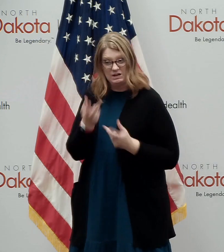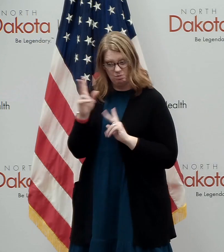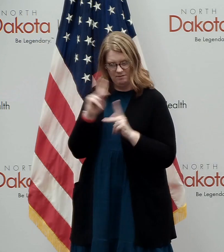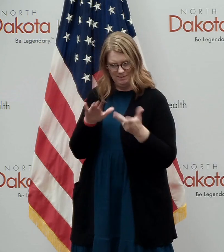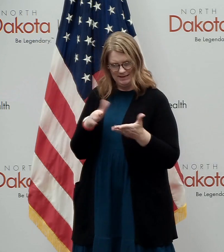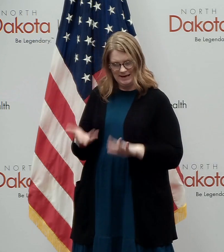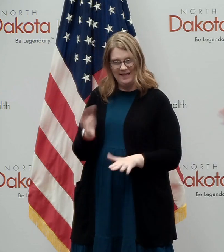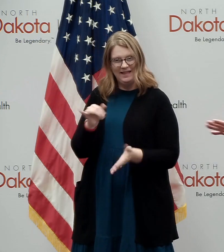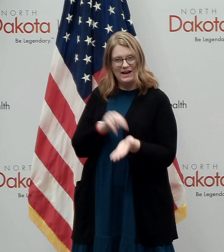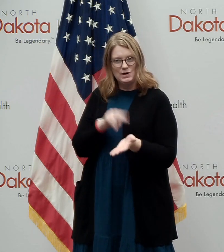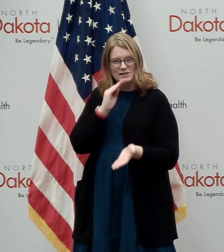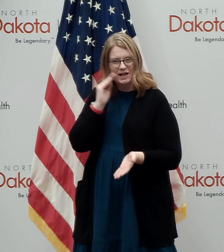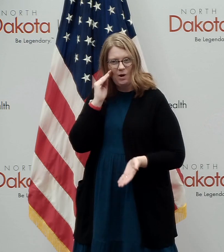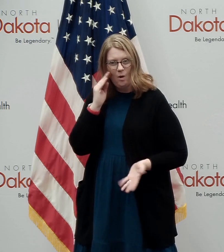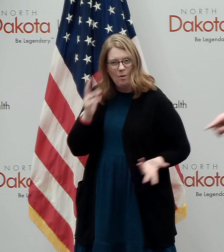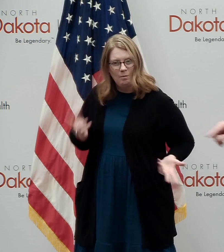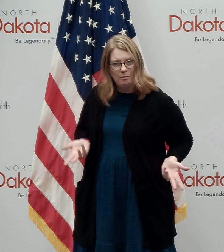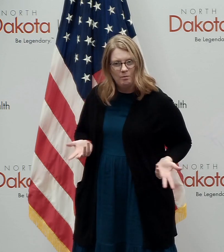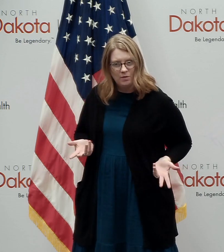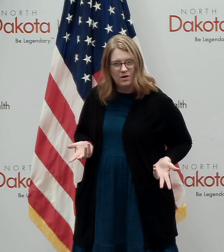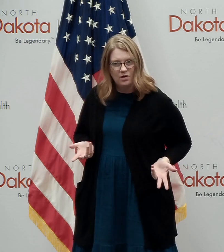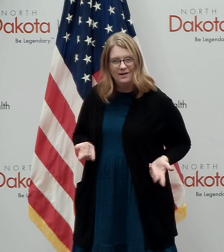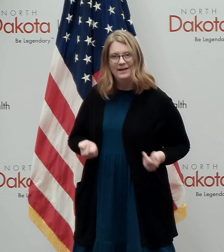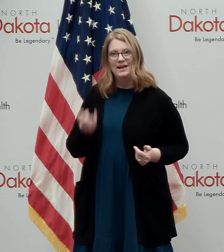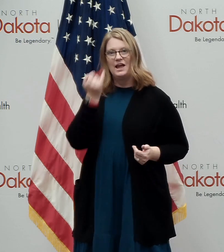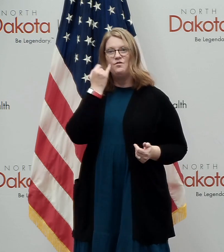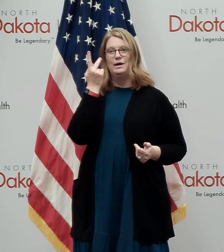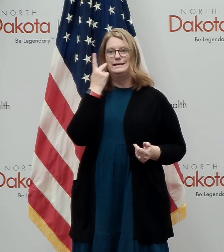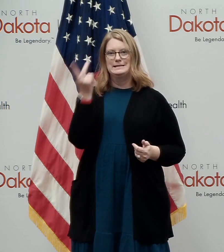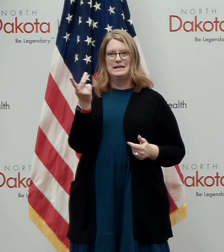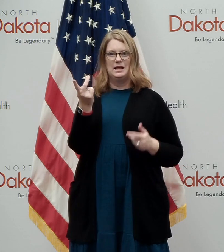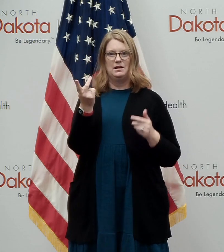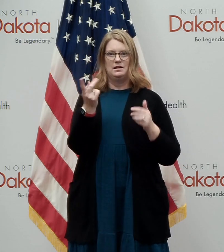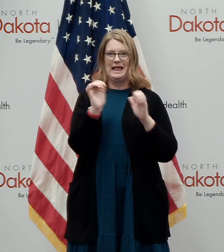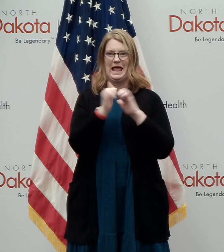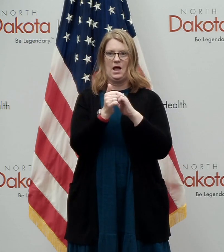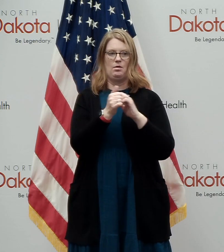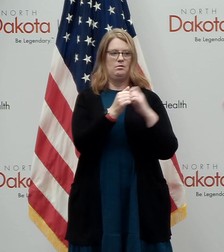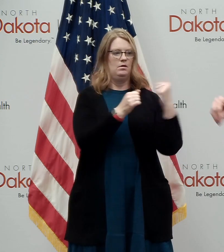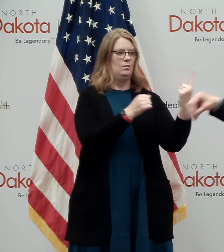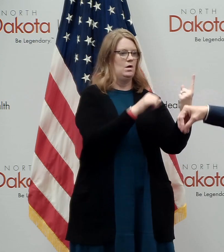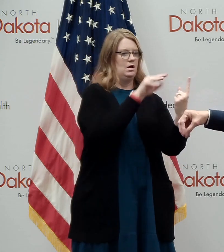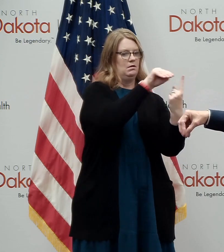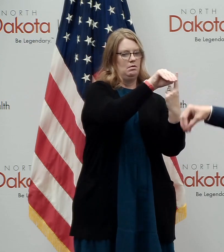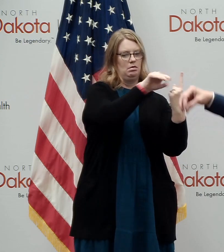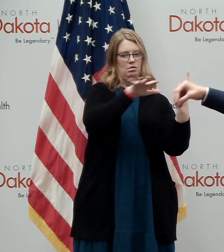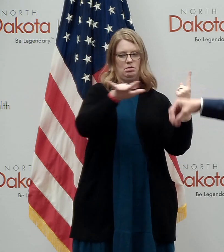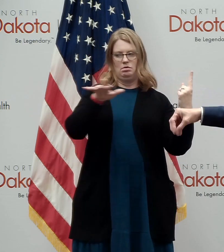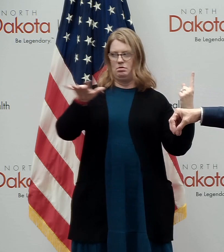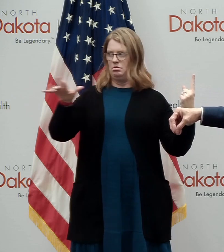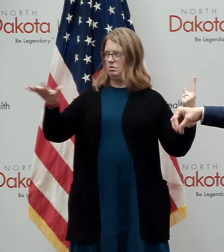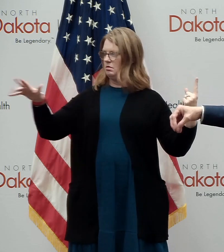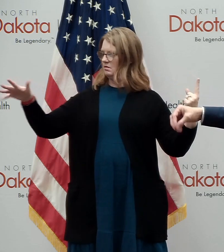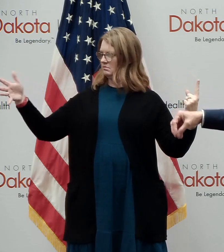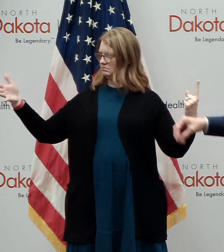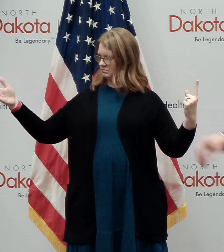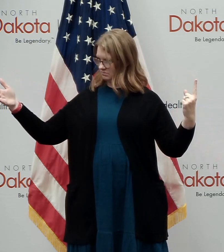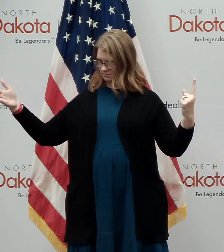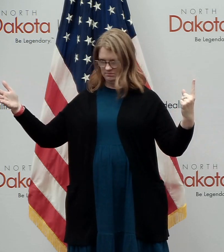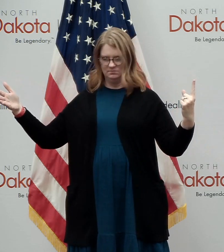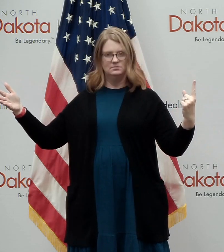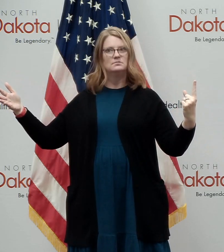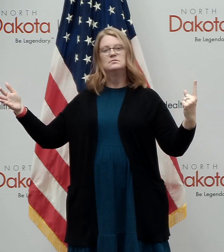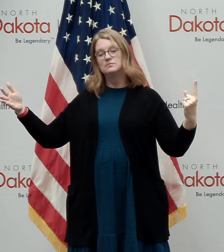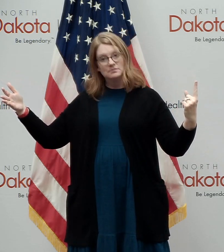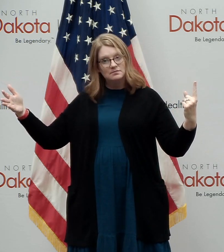and if we could actually lay out the chain and see, where your actions, where it went to, and that it did in the end of the day